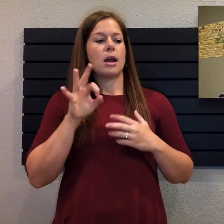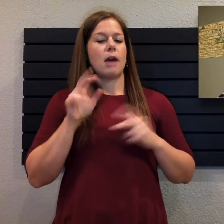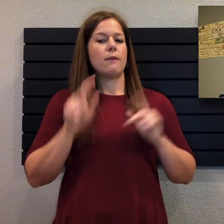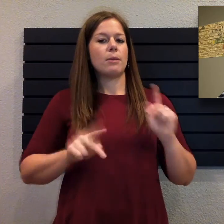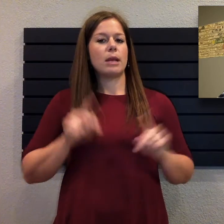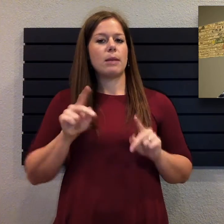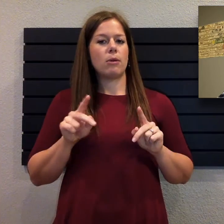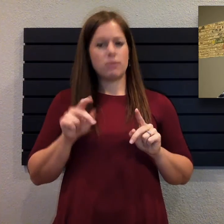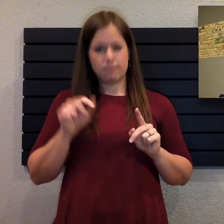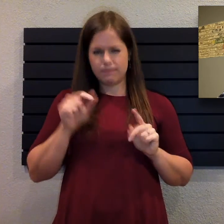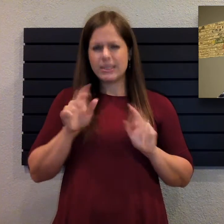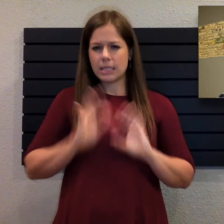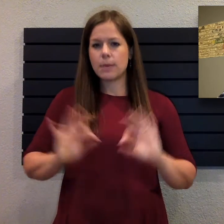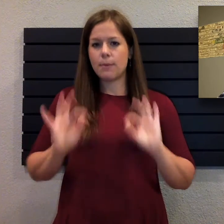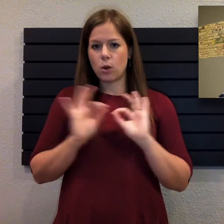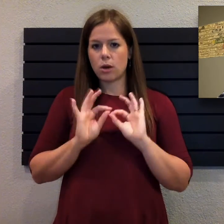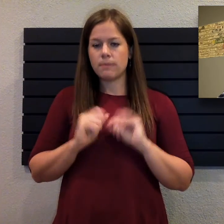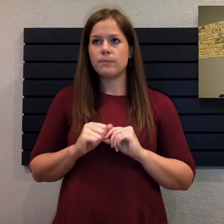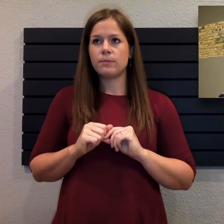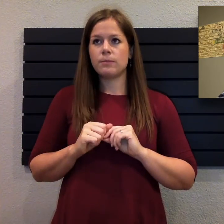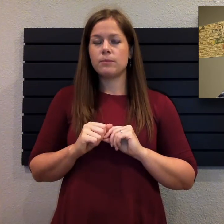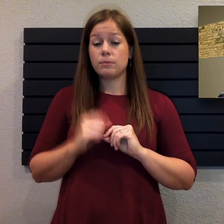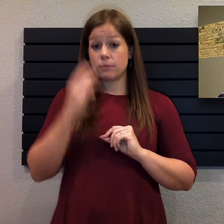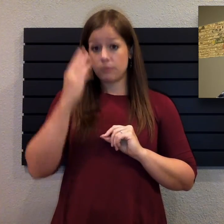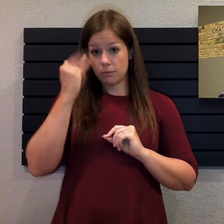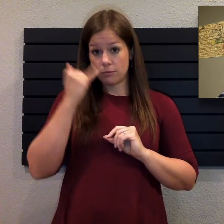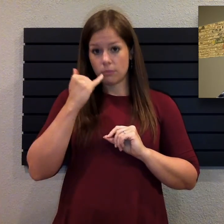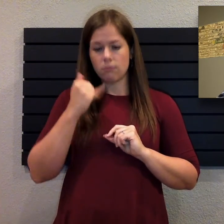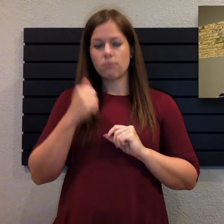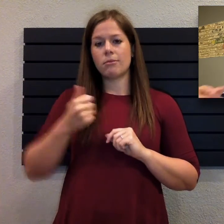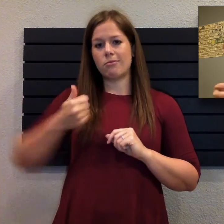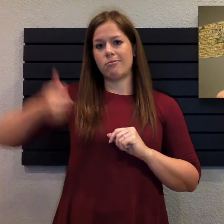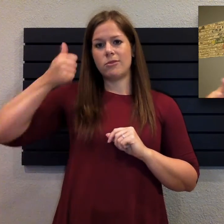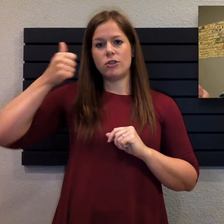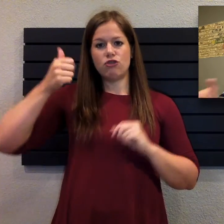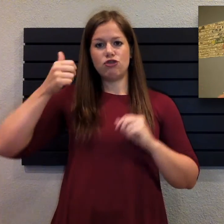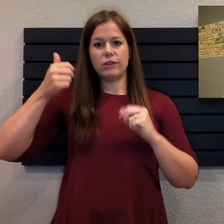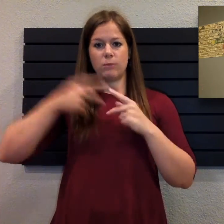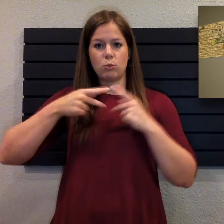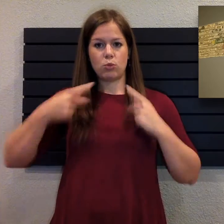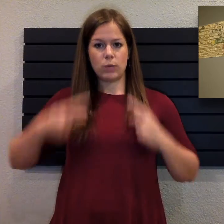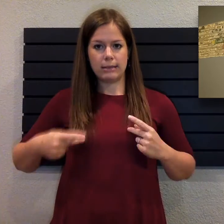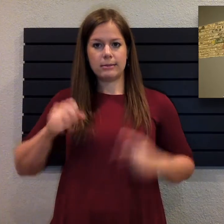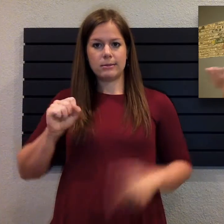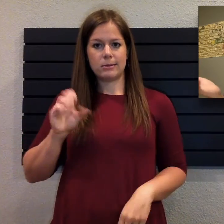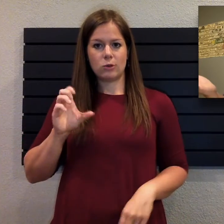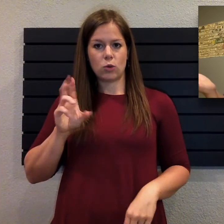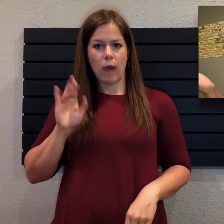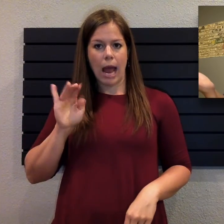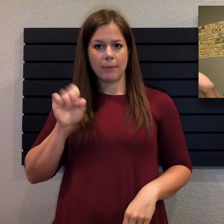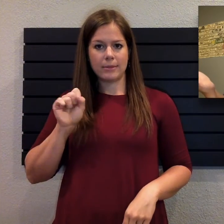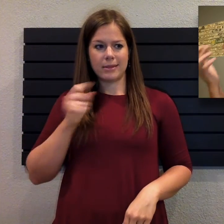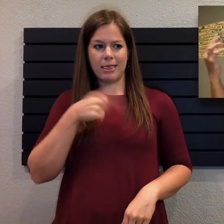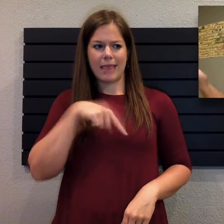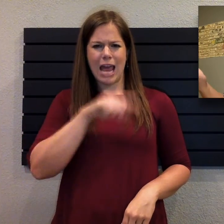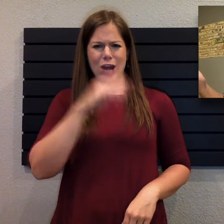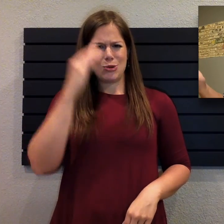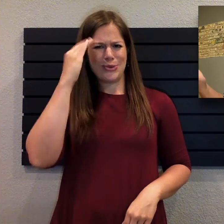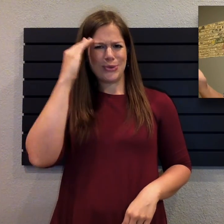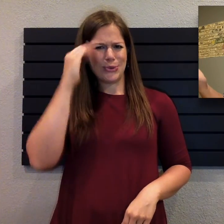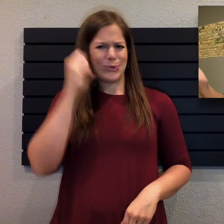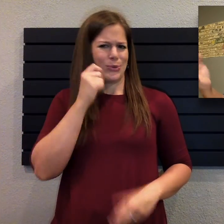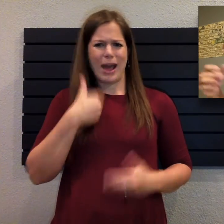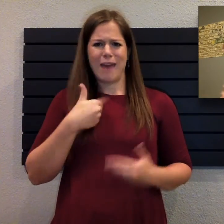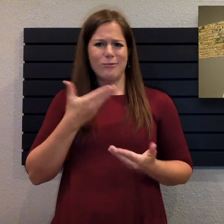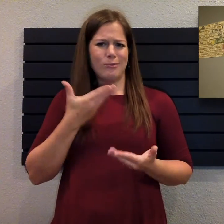the people. Now, this is really significant because the chief priests and scribes knew they didn't have anything on Jesus. They knew he